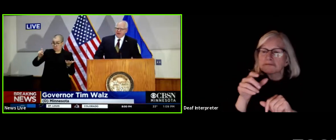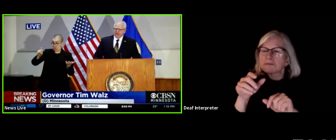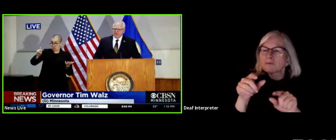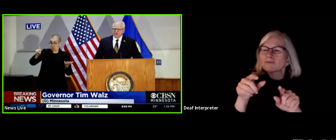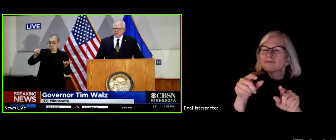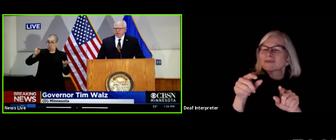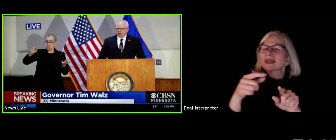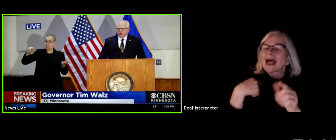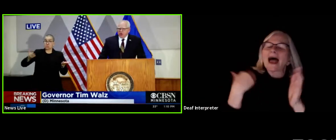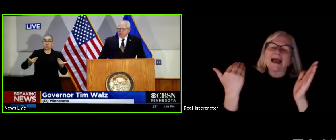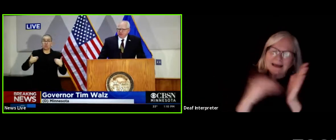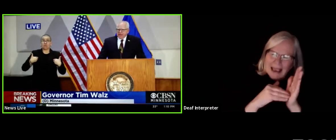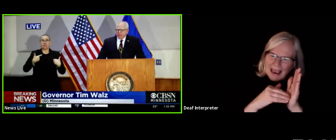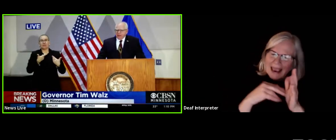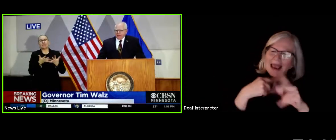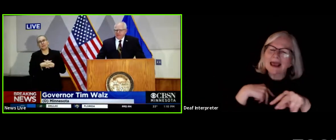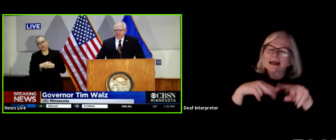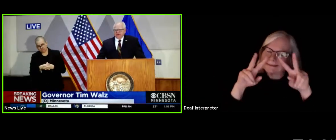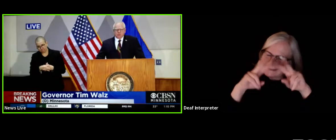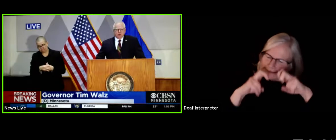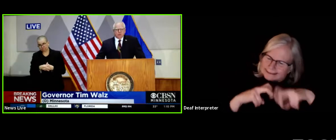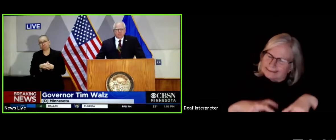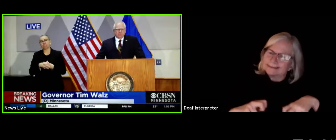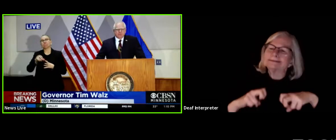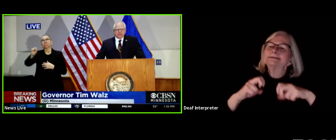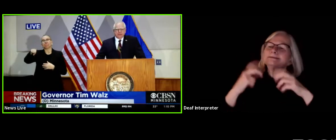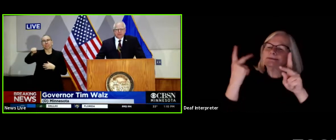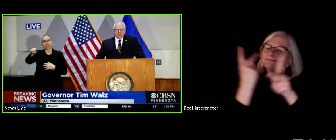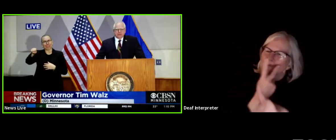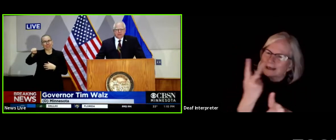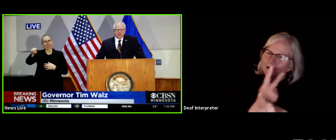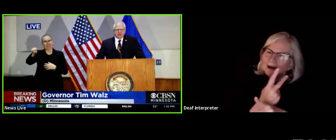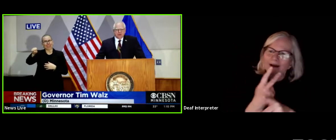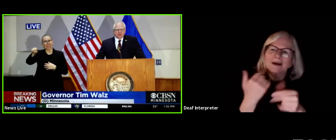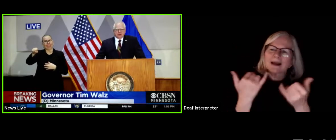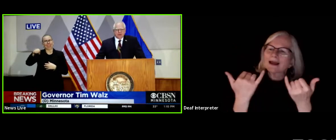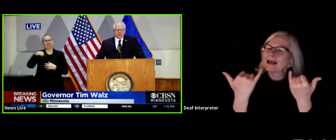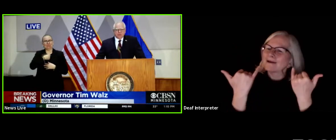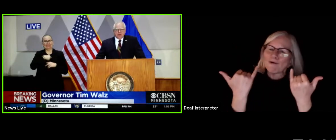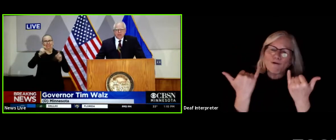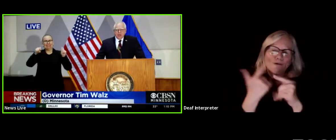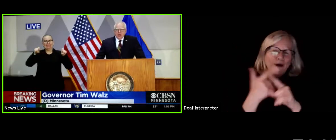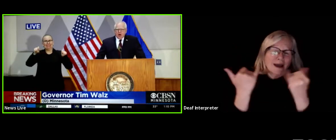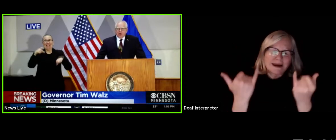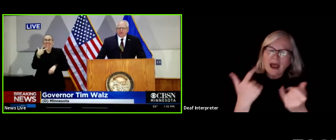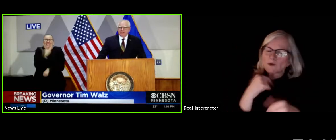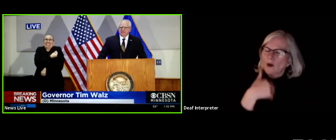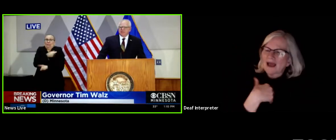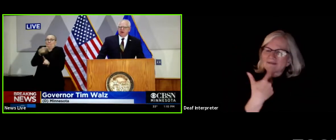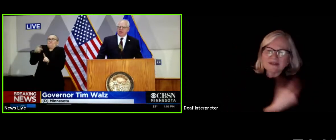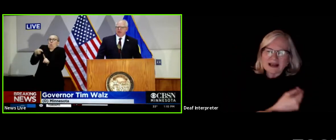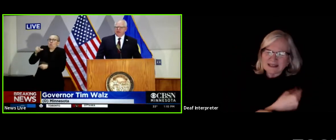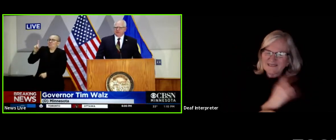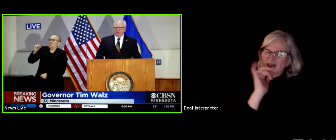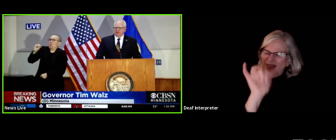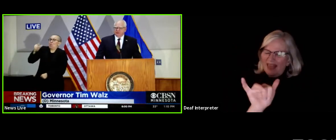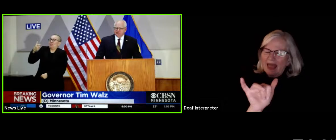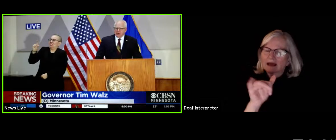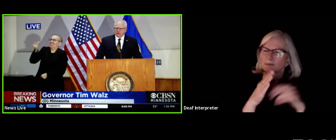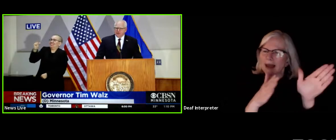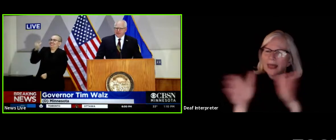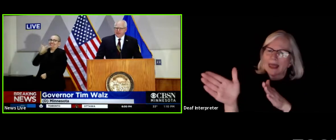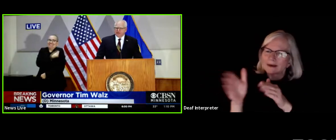if you don't have any vaccines to put into arms. Yeah, I think that's what because again, some of you saw this last week, our testing model is